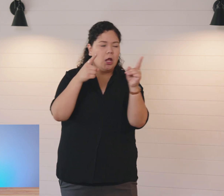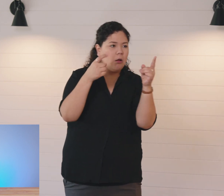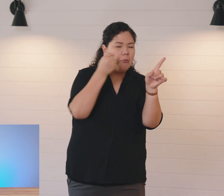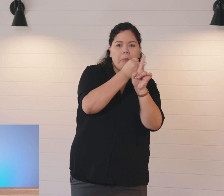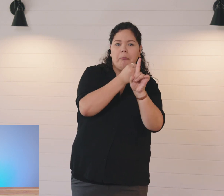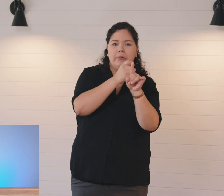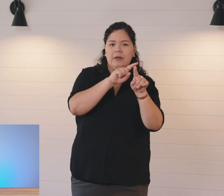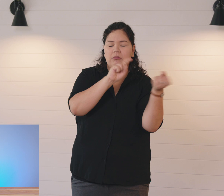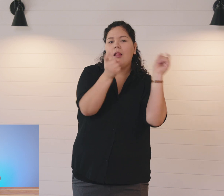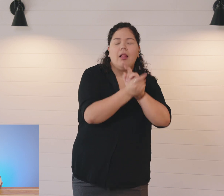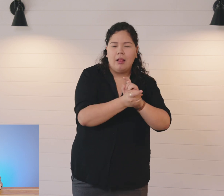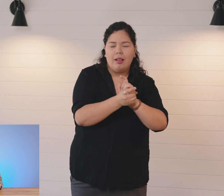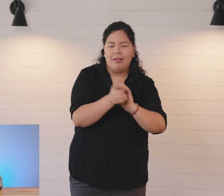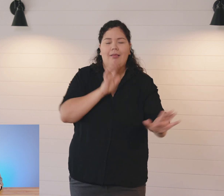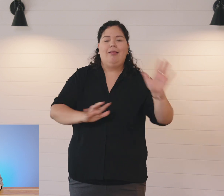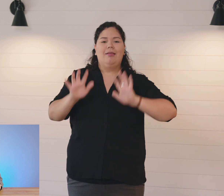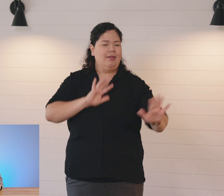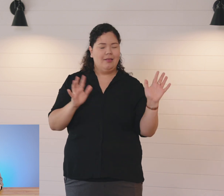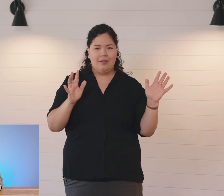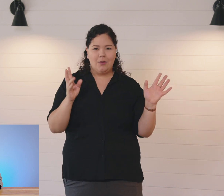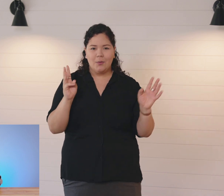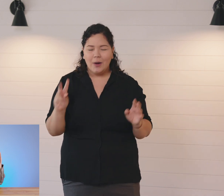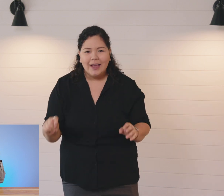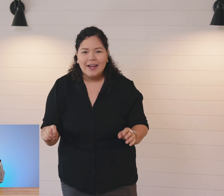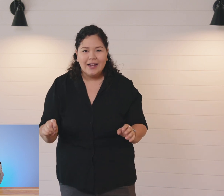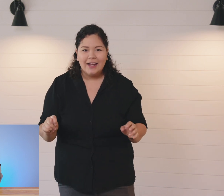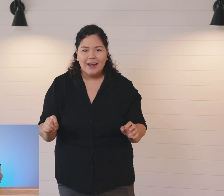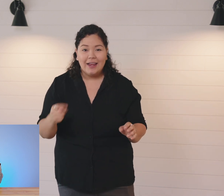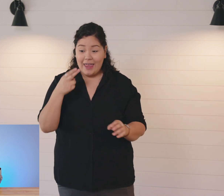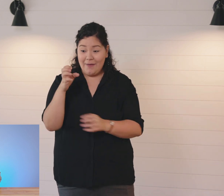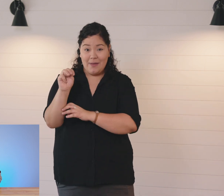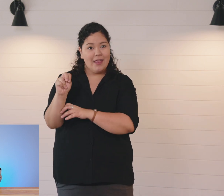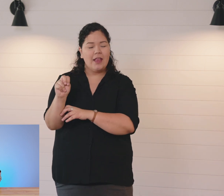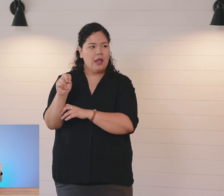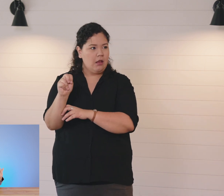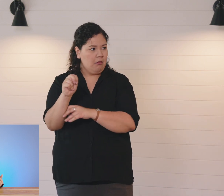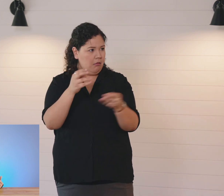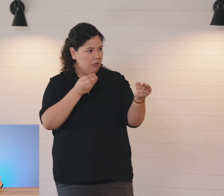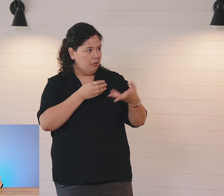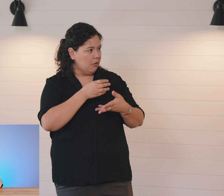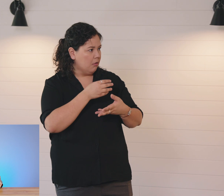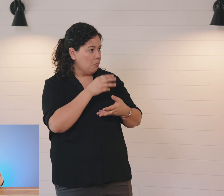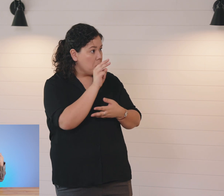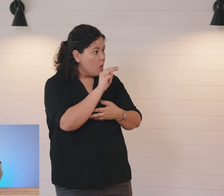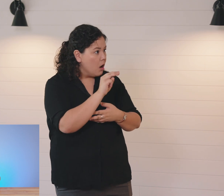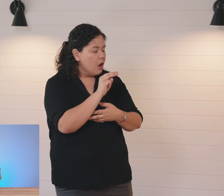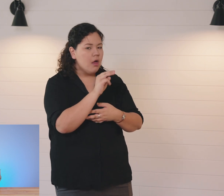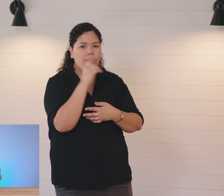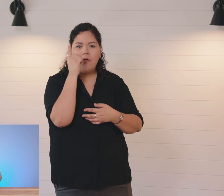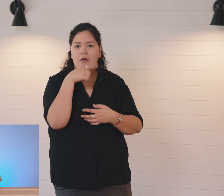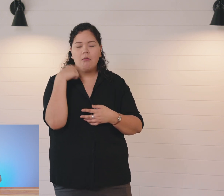what? Wait a minute, what?" You can imagine Haman's face drop as he hears Mordecai's name. The